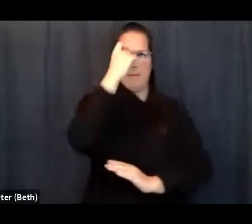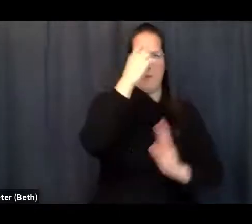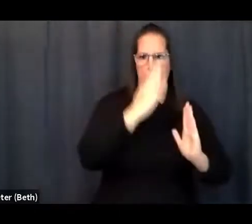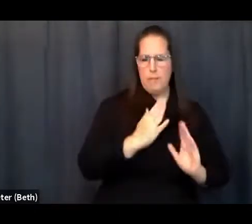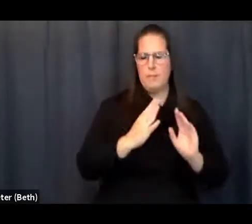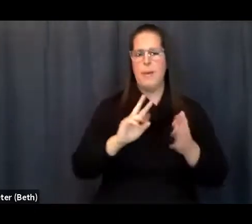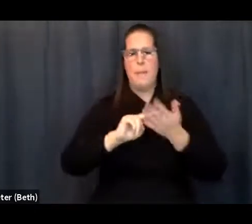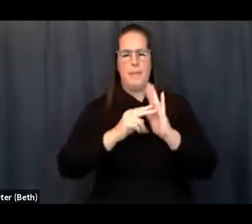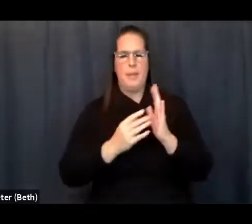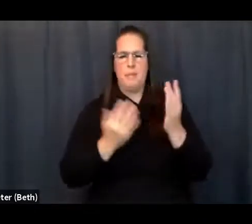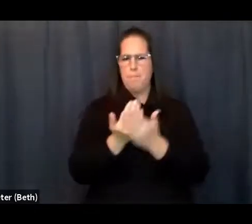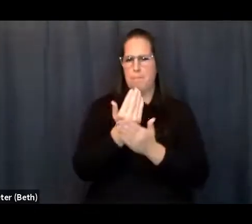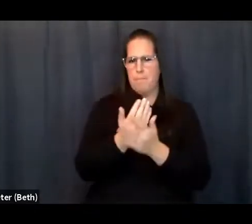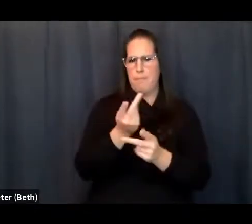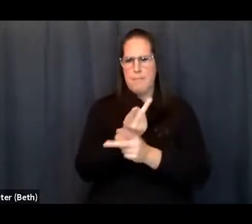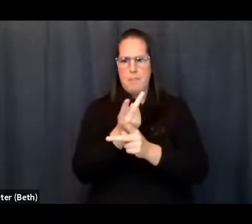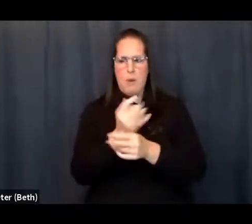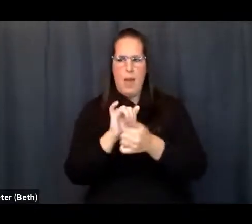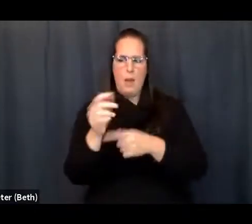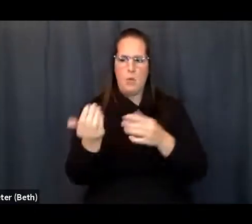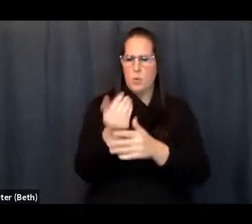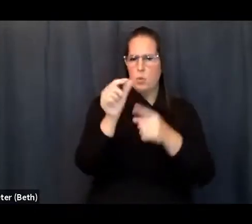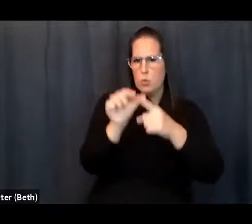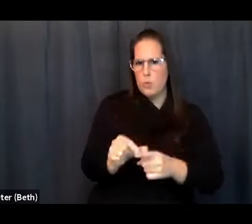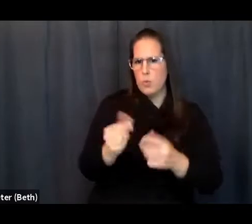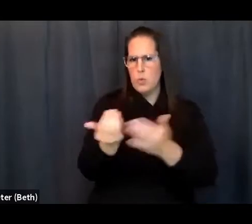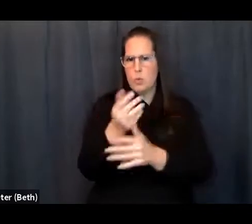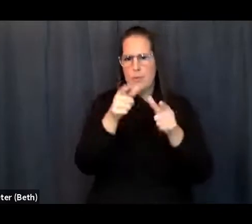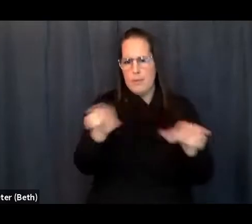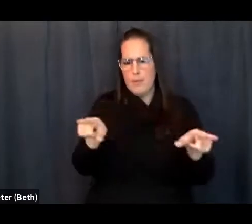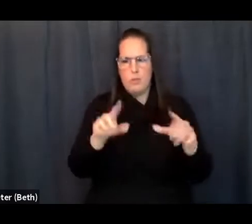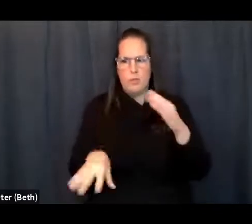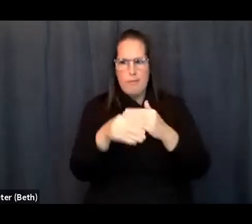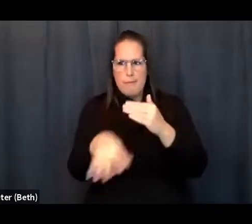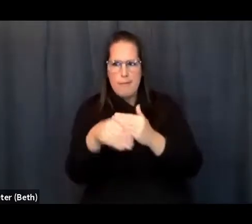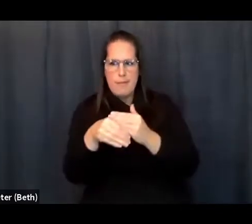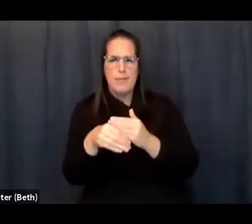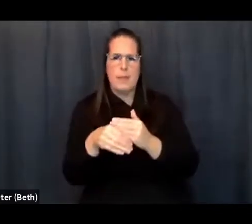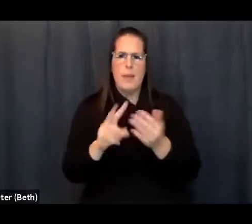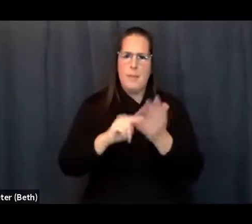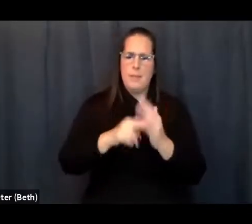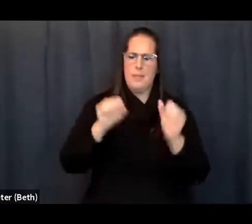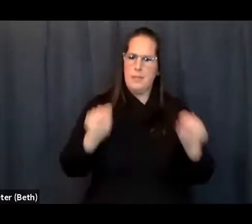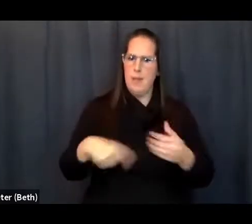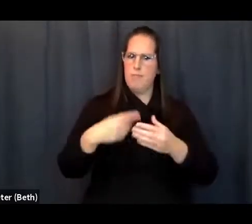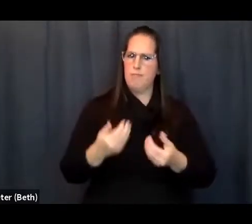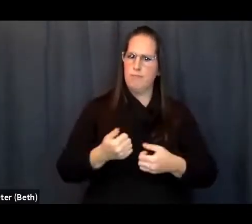design essential interview inclusion issues. To discuss essential